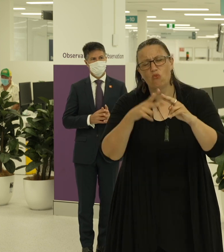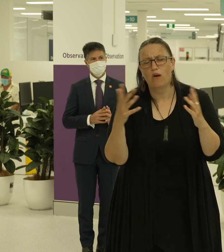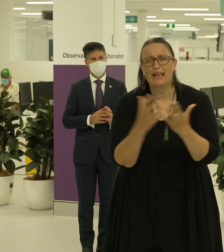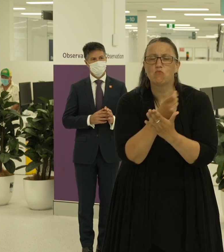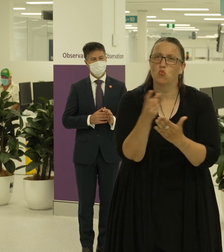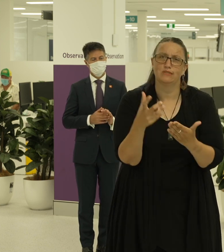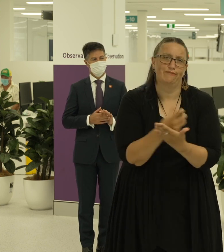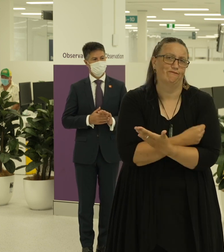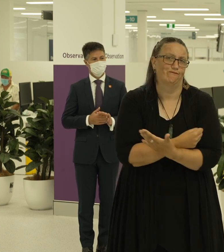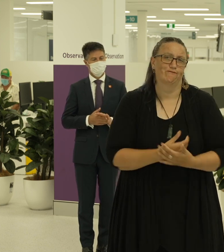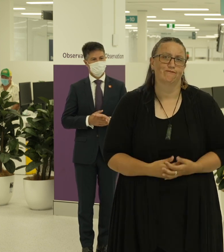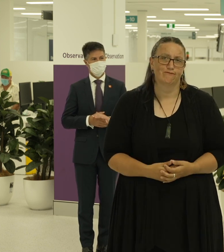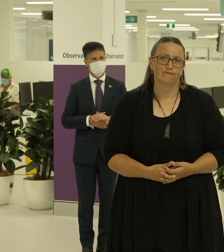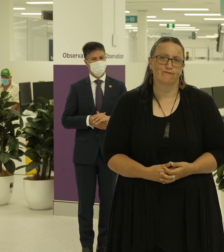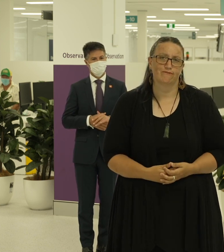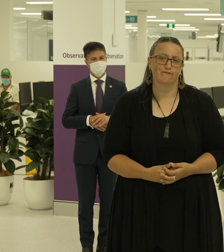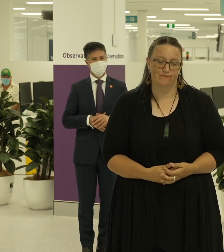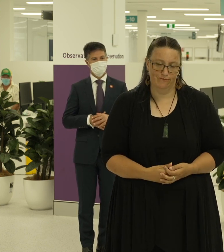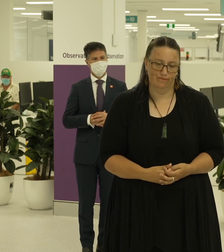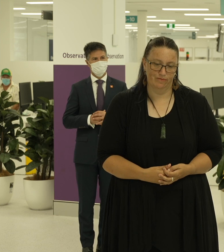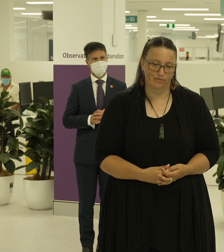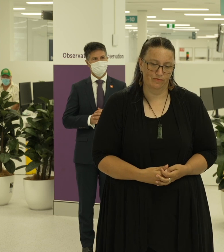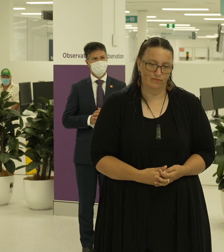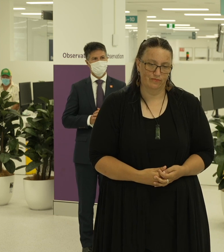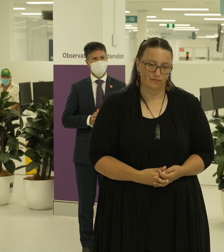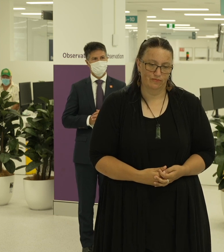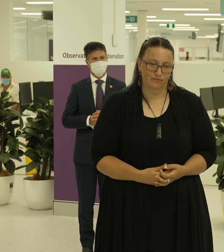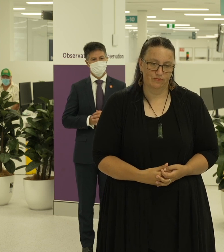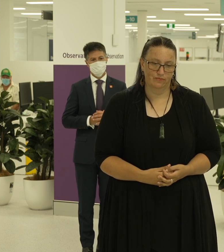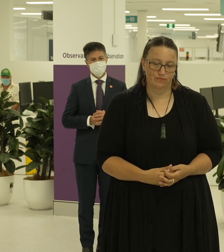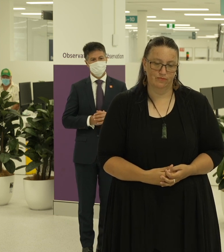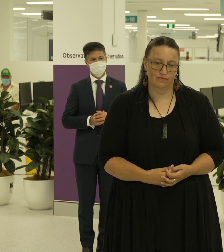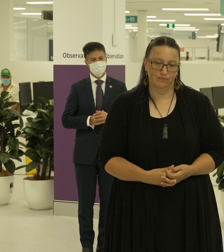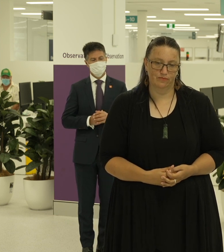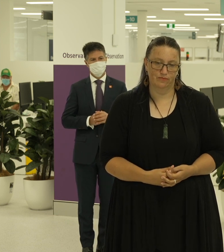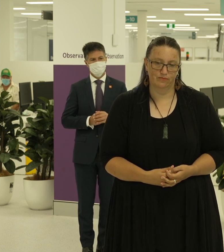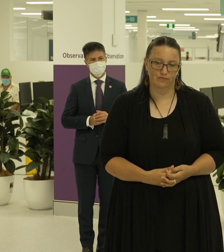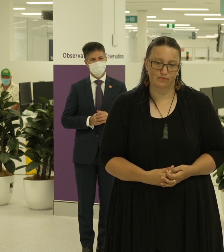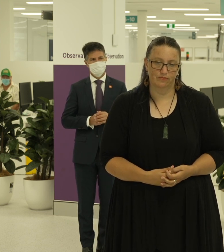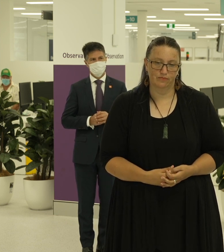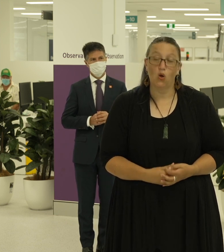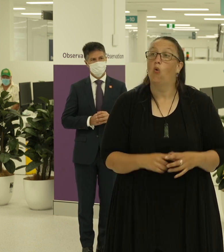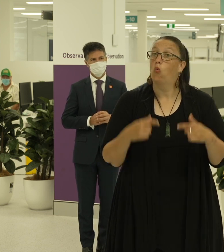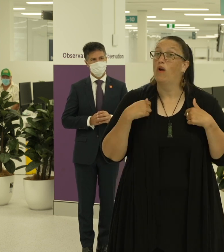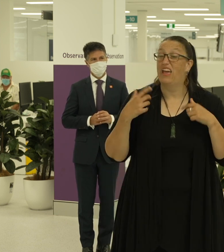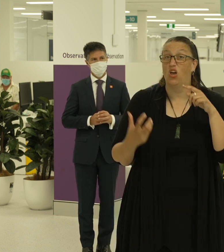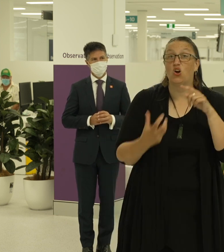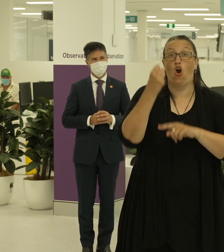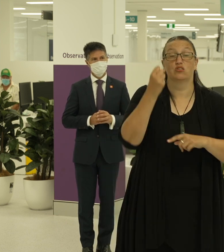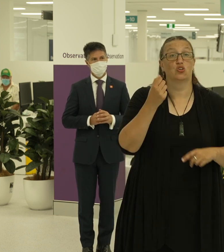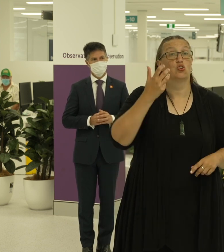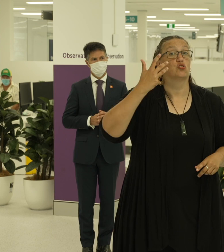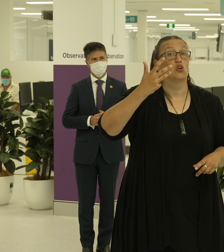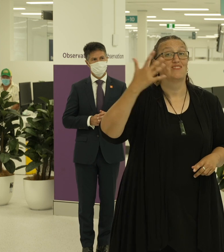period. We're not... we haven't... we achieved, in the main, a 95%